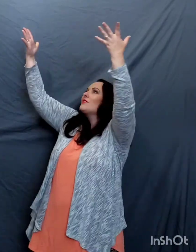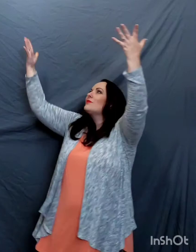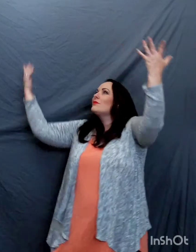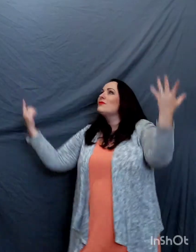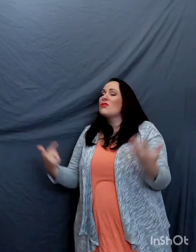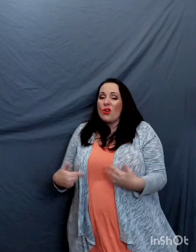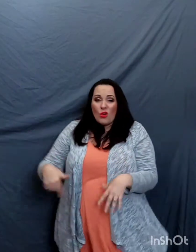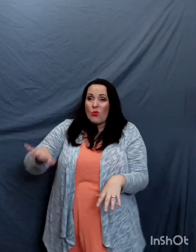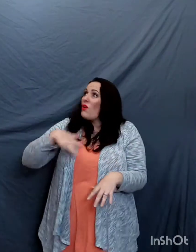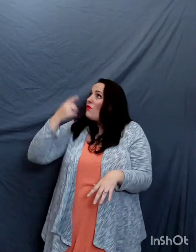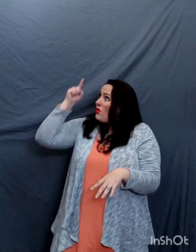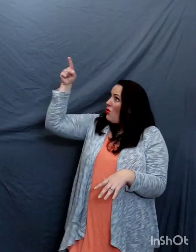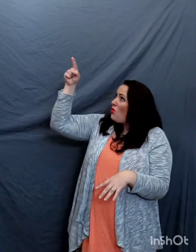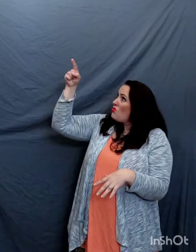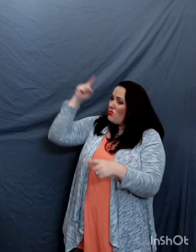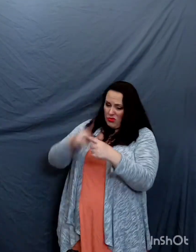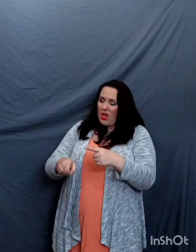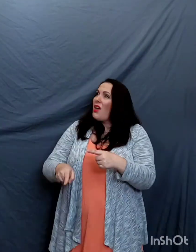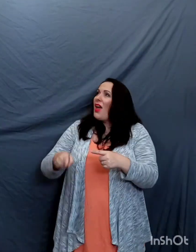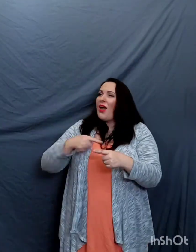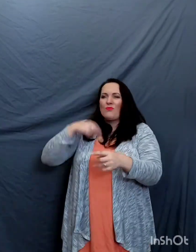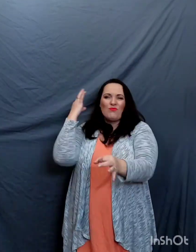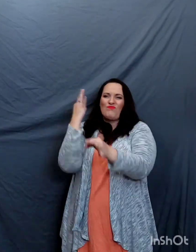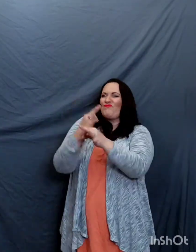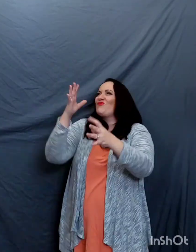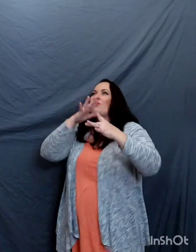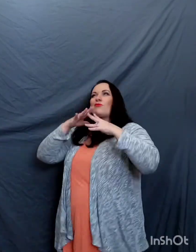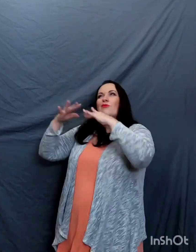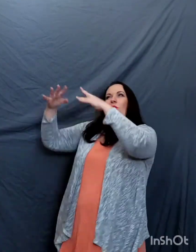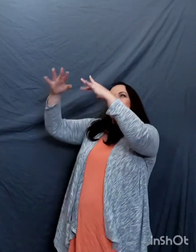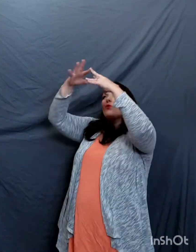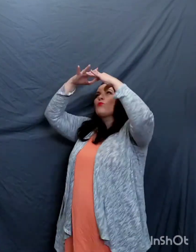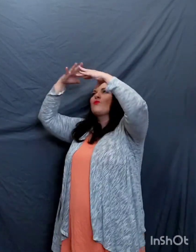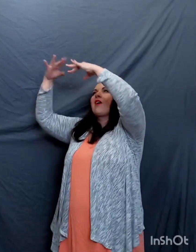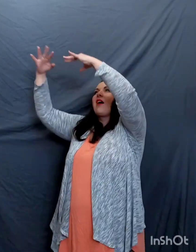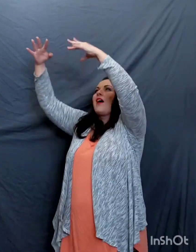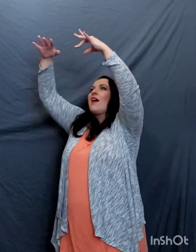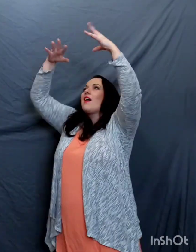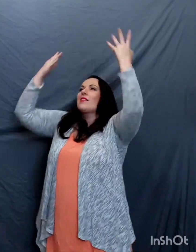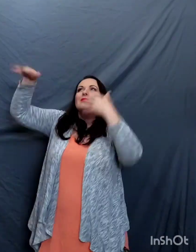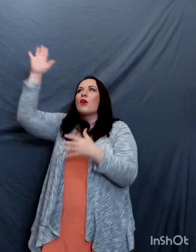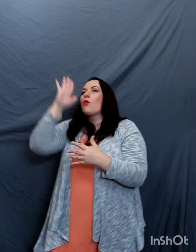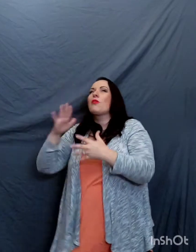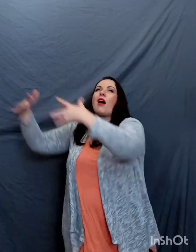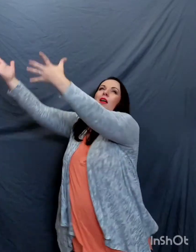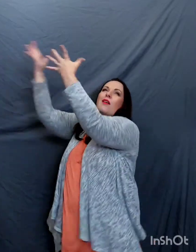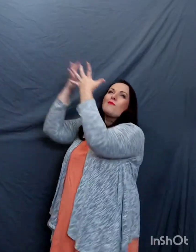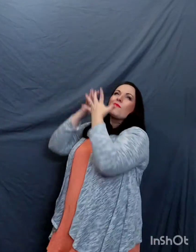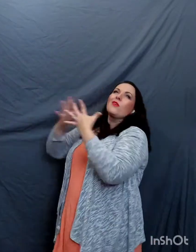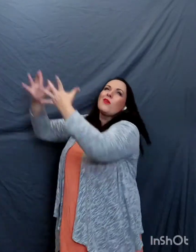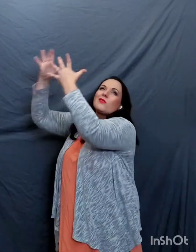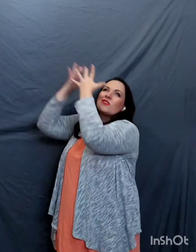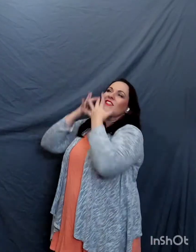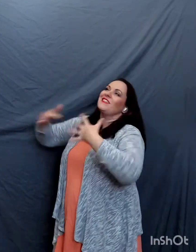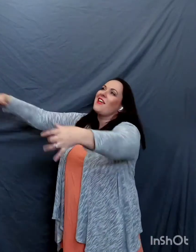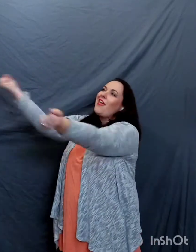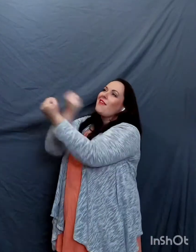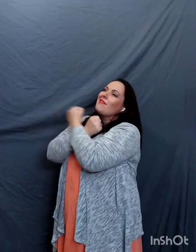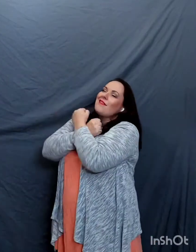feel your hand in mine Let faith arise to you God of mercy and love I will